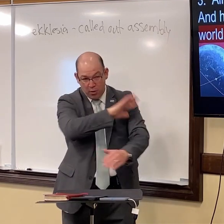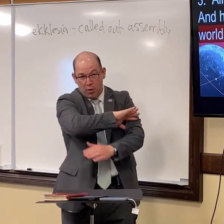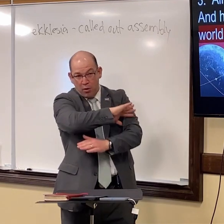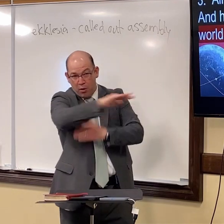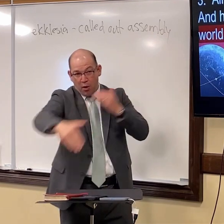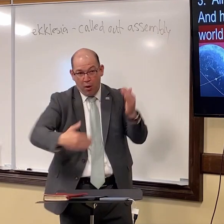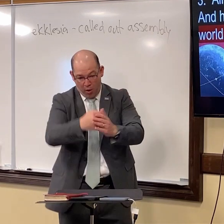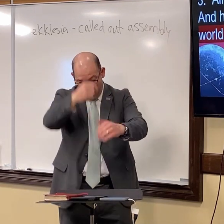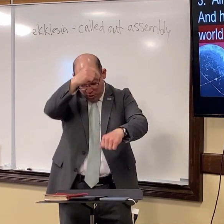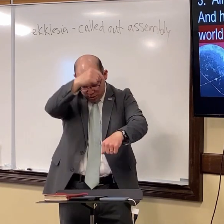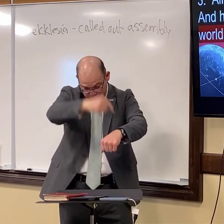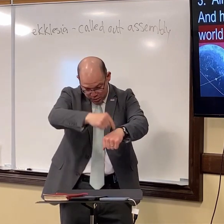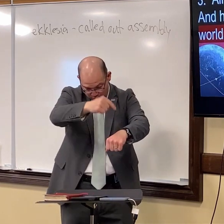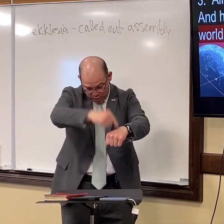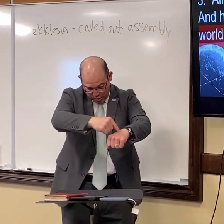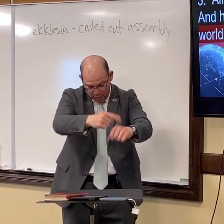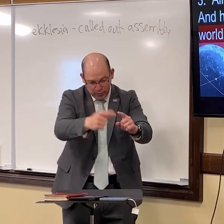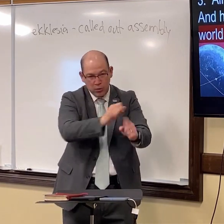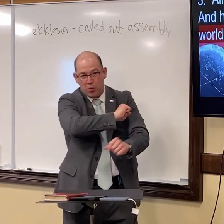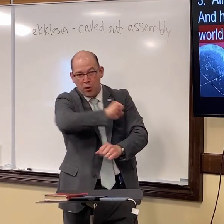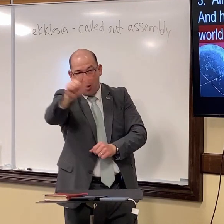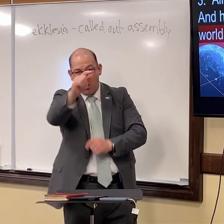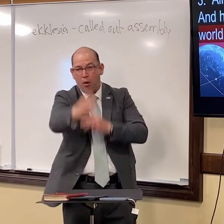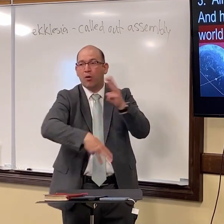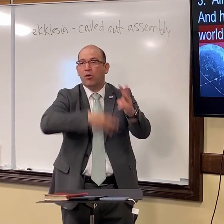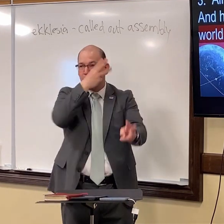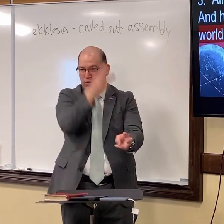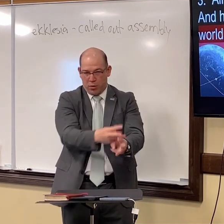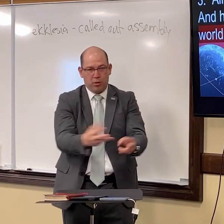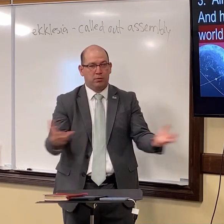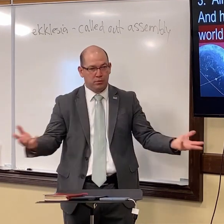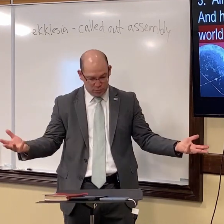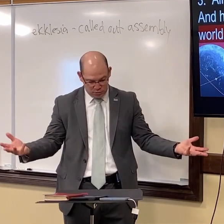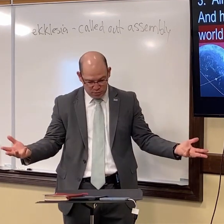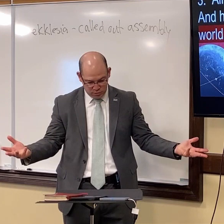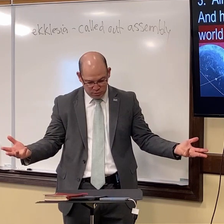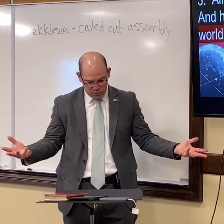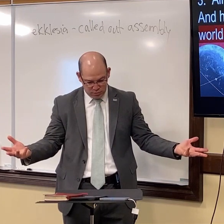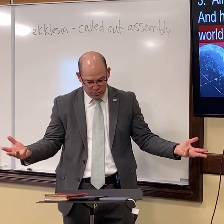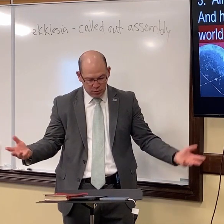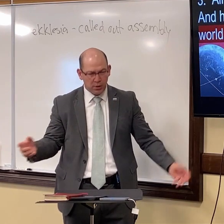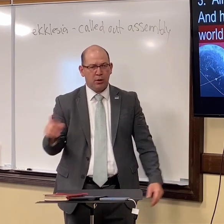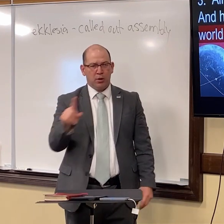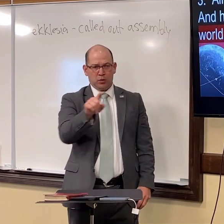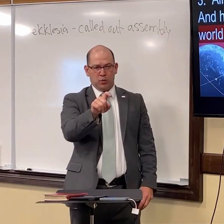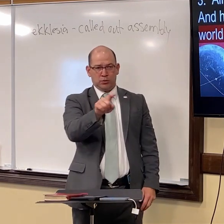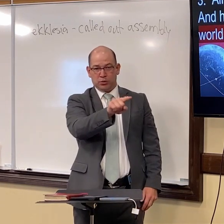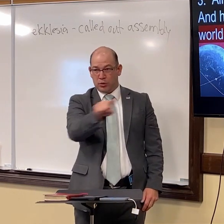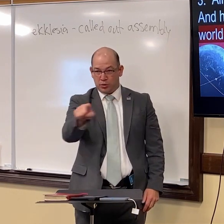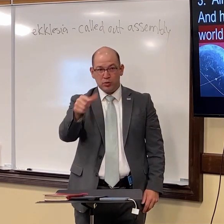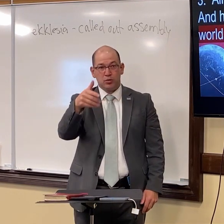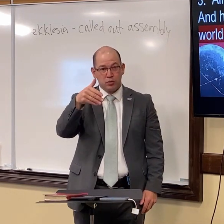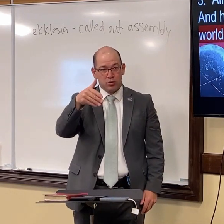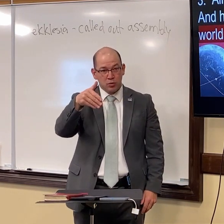Jesus speaks for all authority and all power to all Christians to go to all of the world. So I've got a